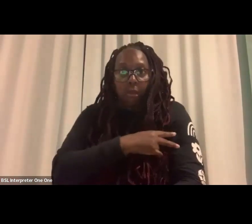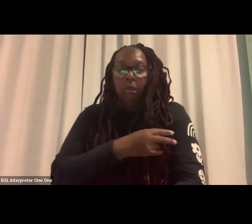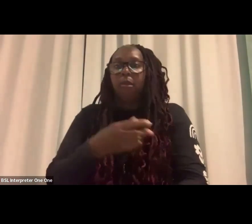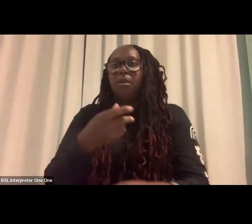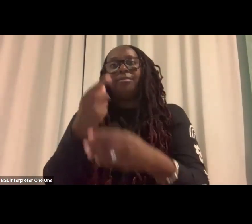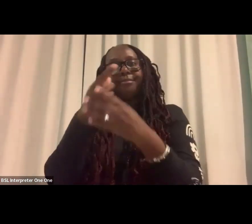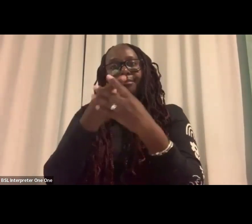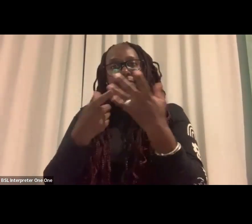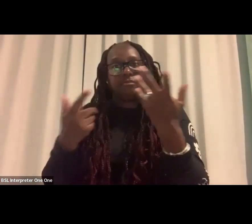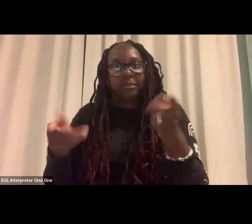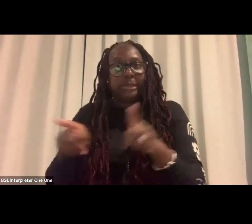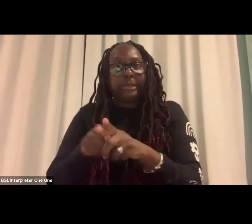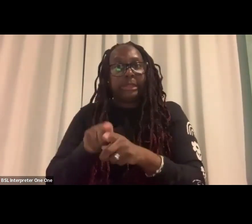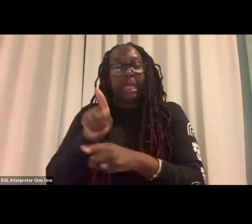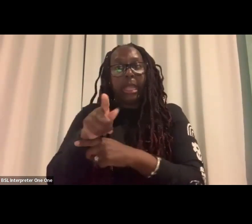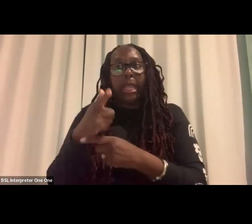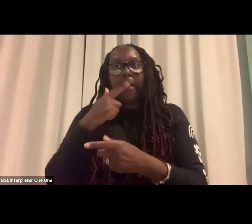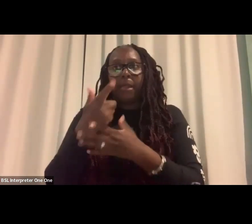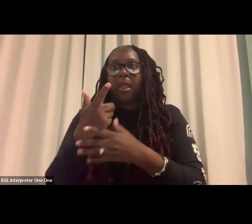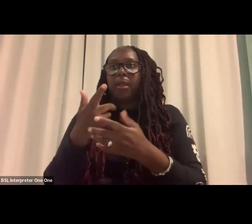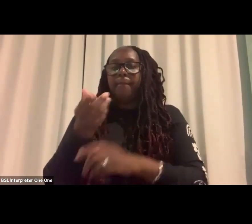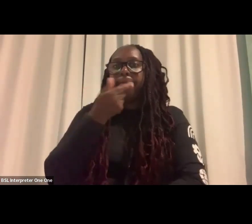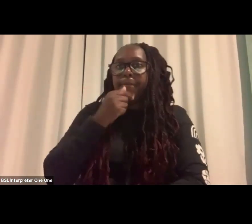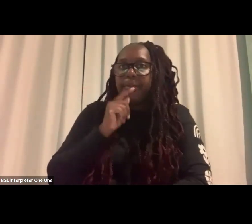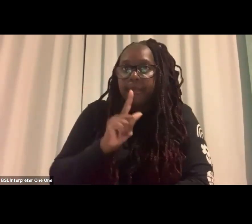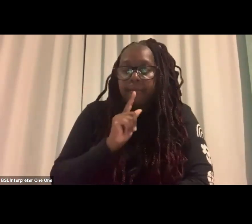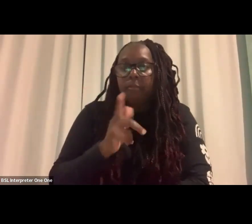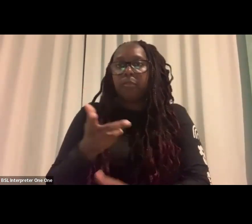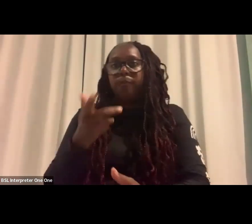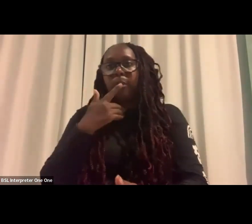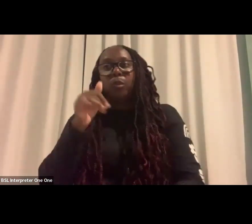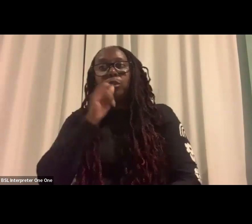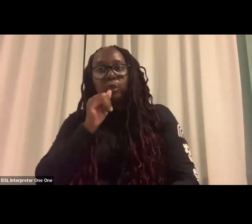and on the population, users, etc.